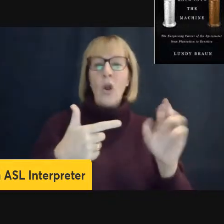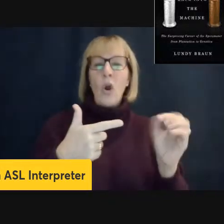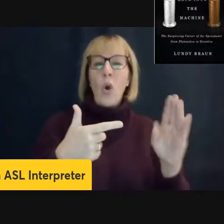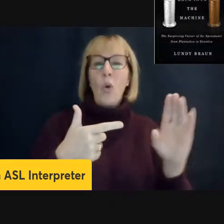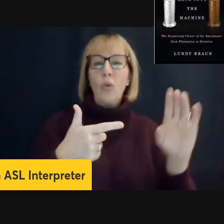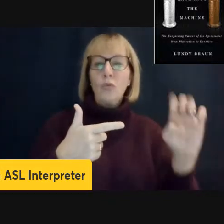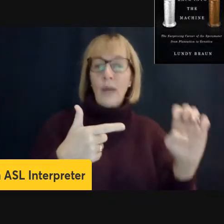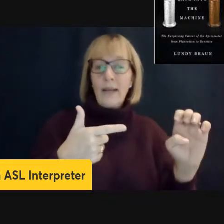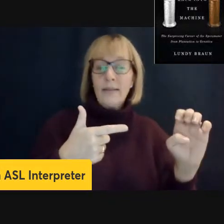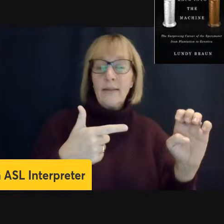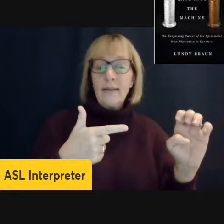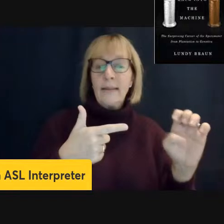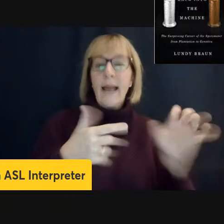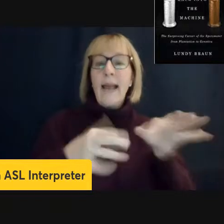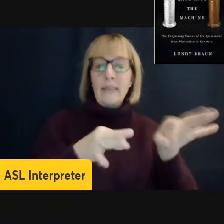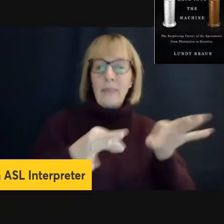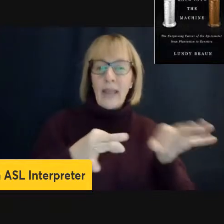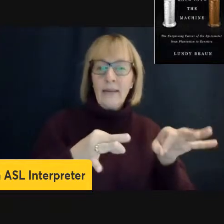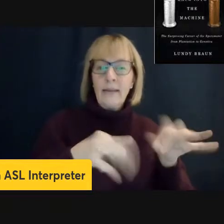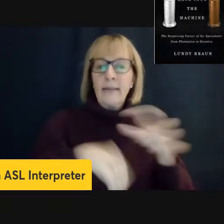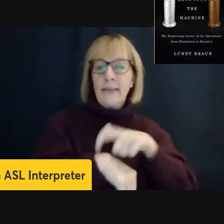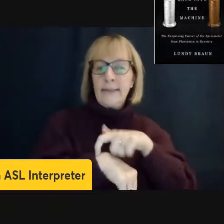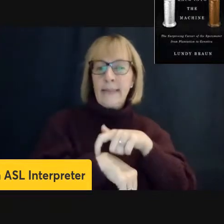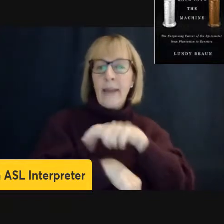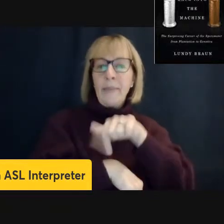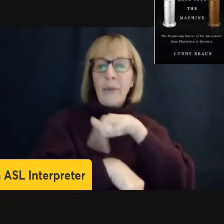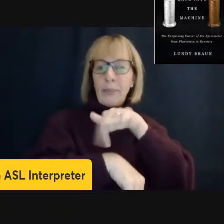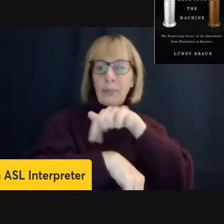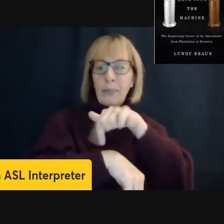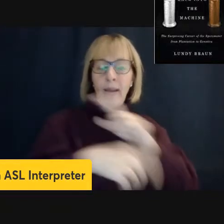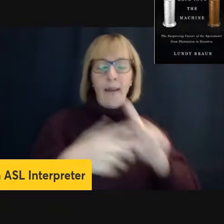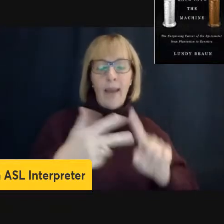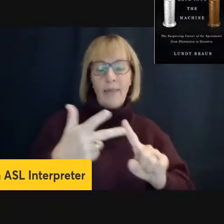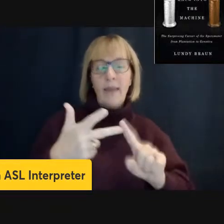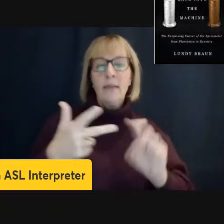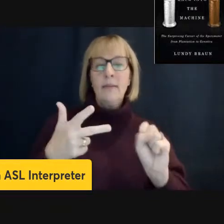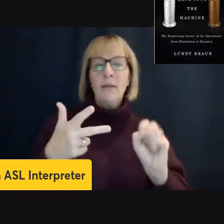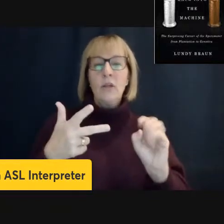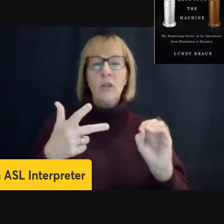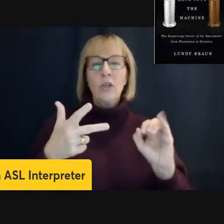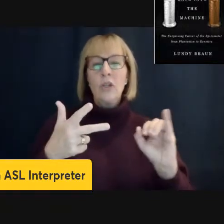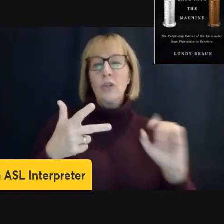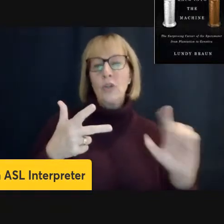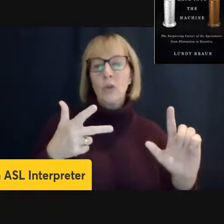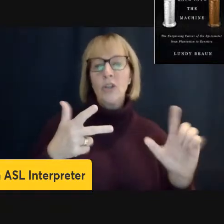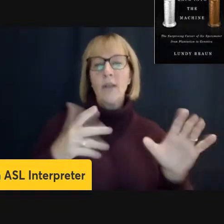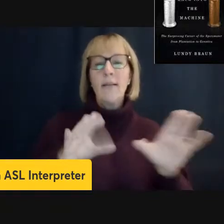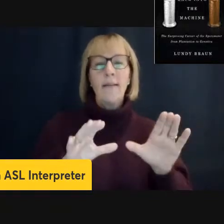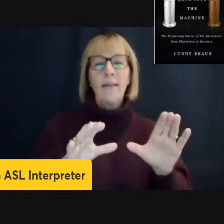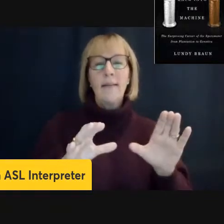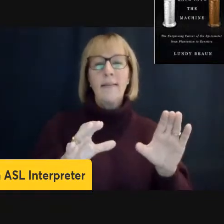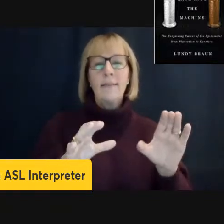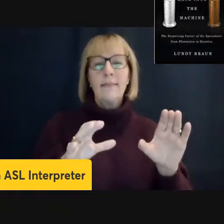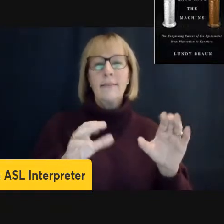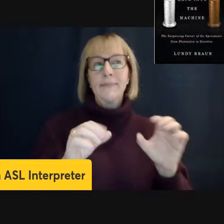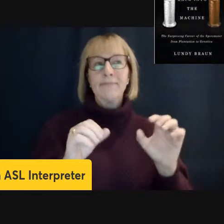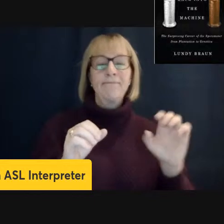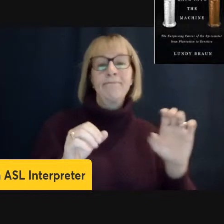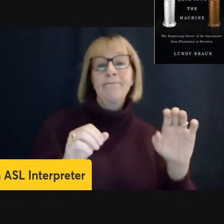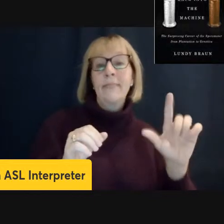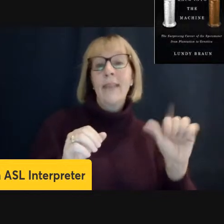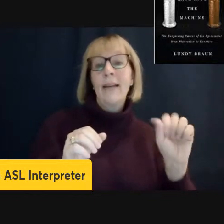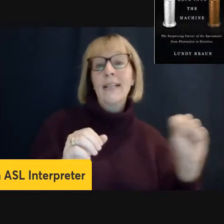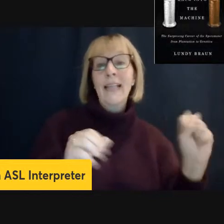over time? And did they include social class over time? And lest I forget, when